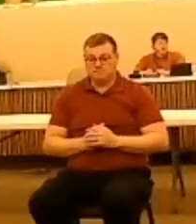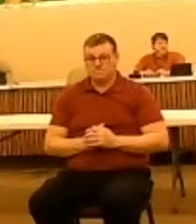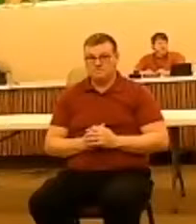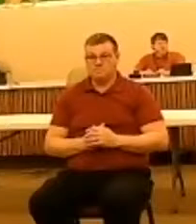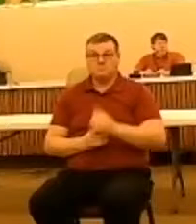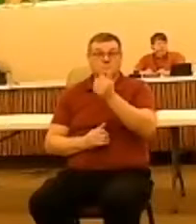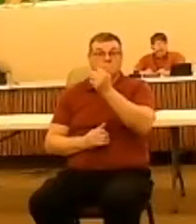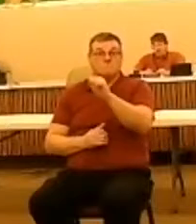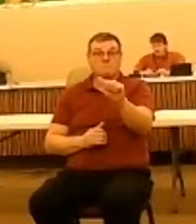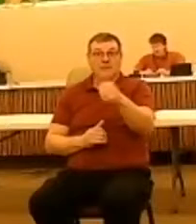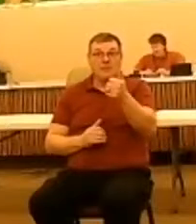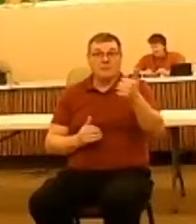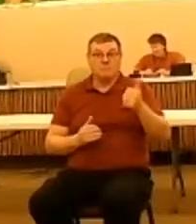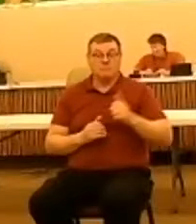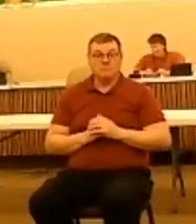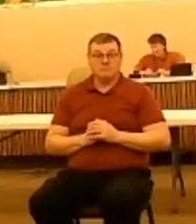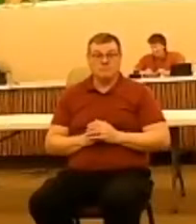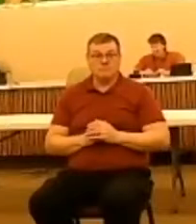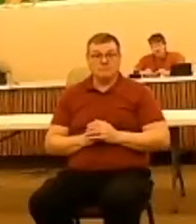Anything else online, Becky?